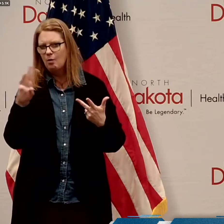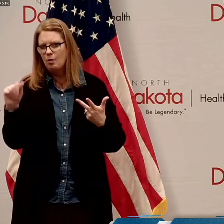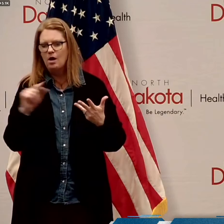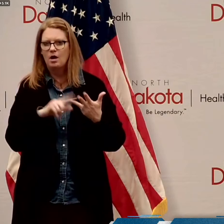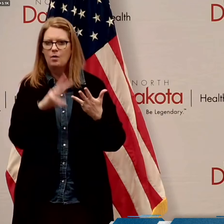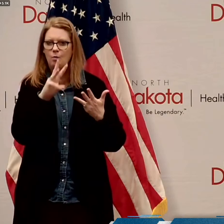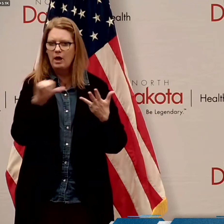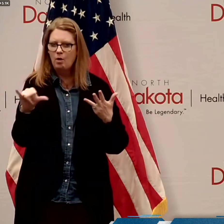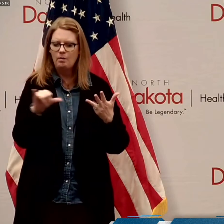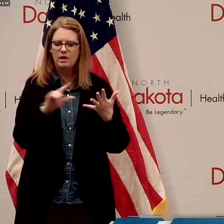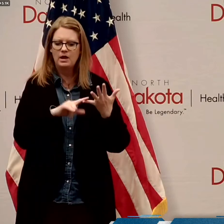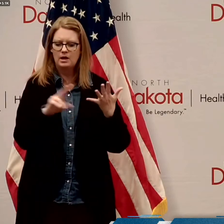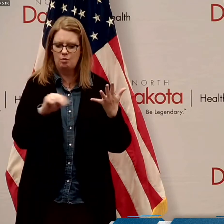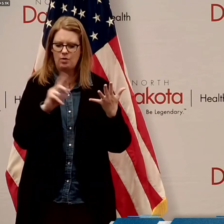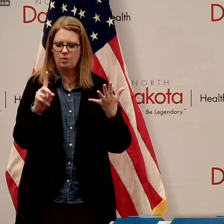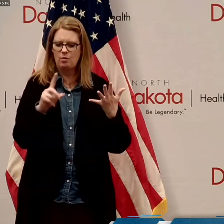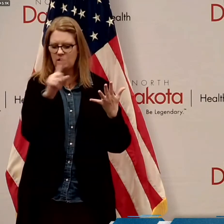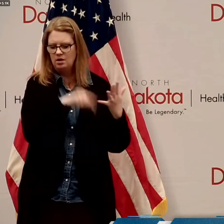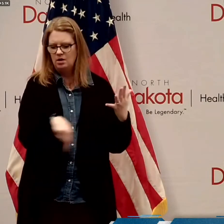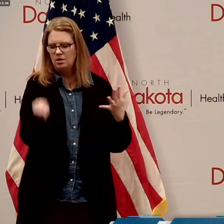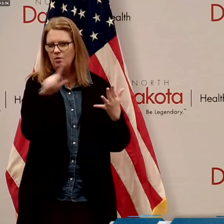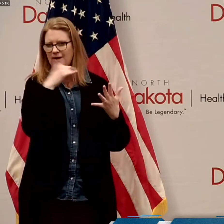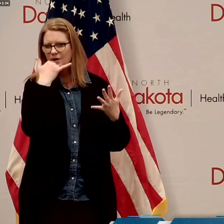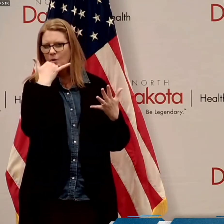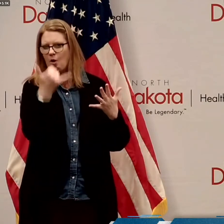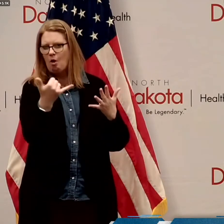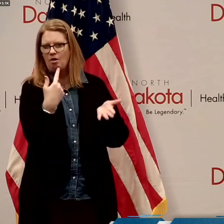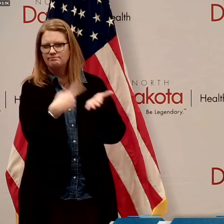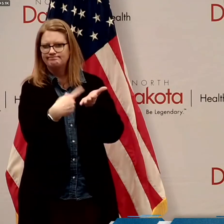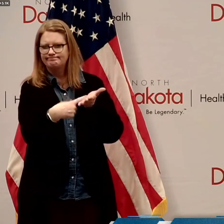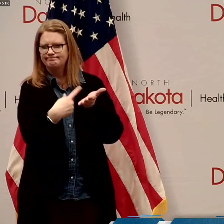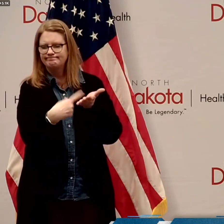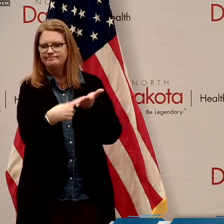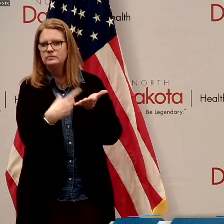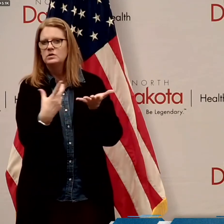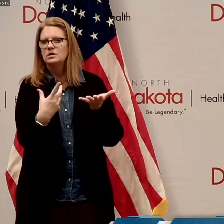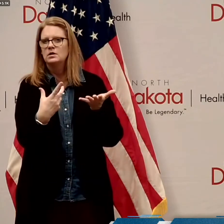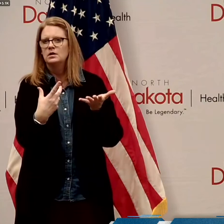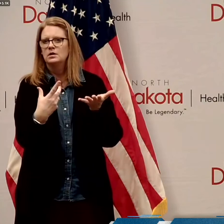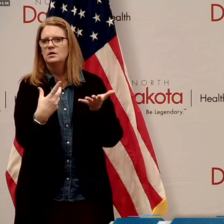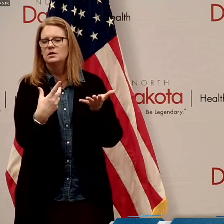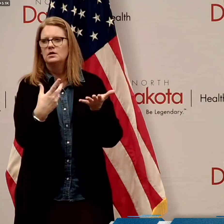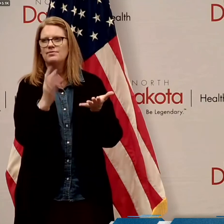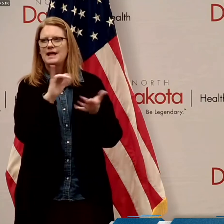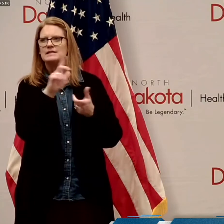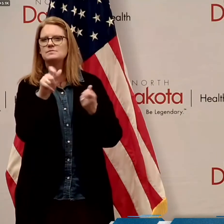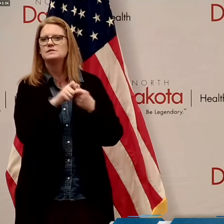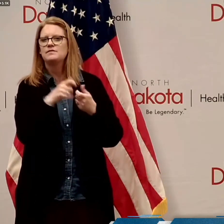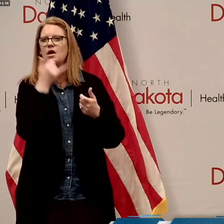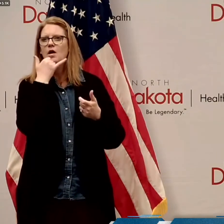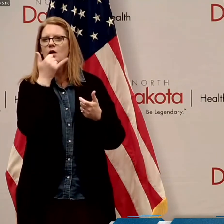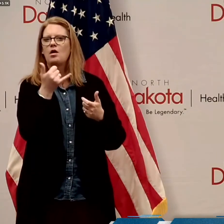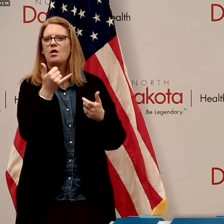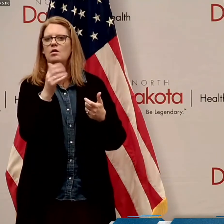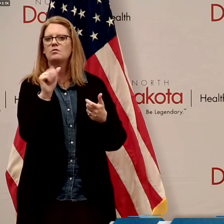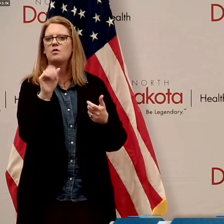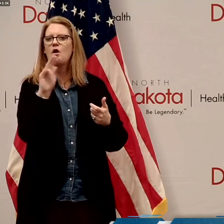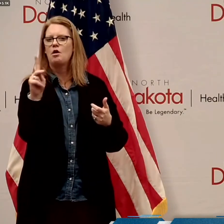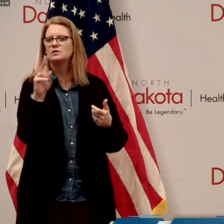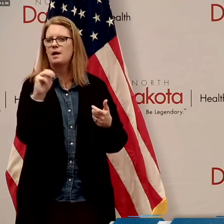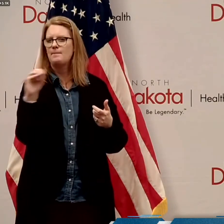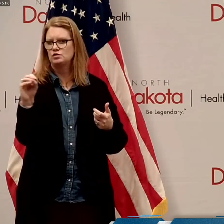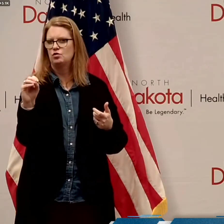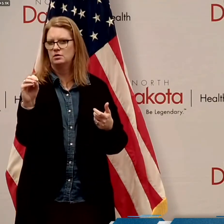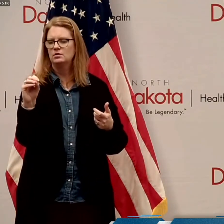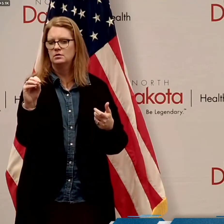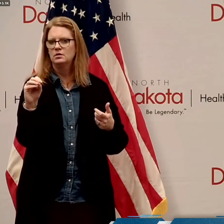Wyoming and North Dakota on that call. I believe on that particular call we also had Arkansas and Missouri on there